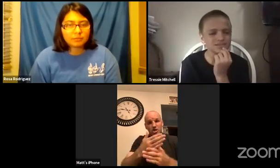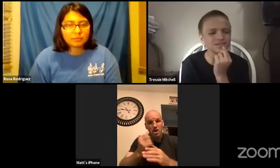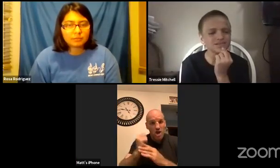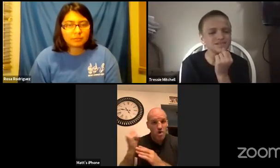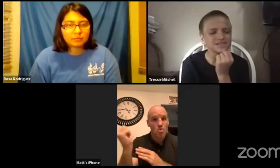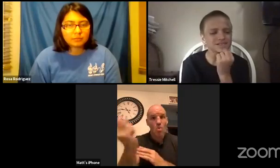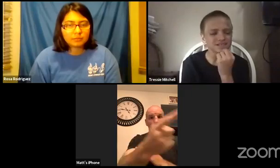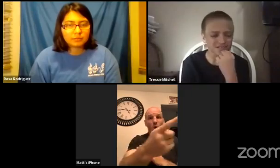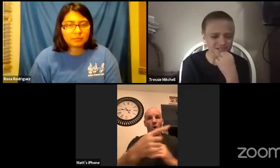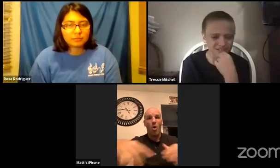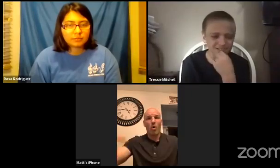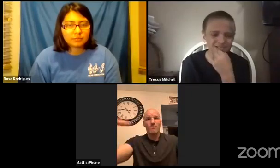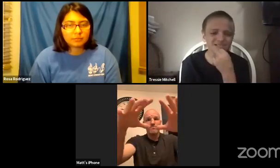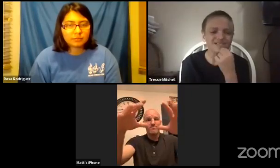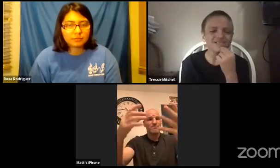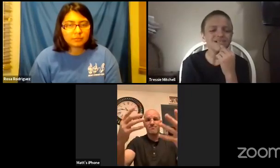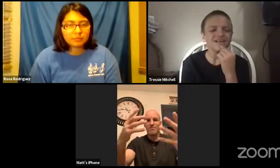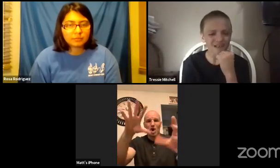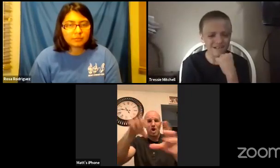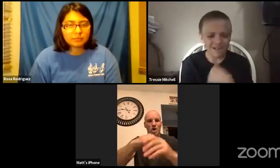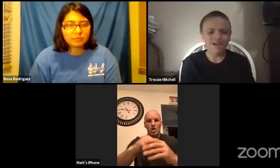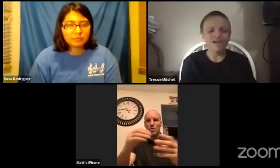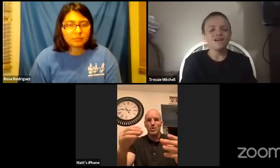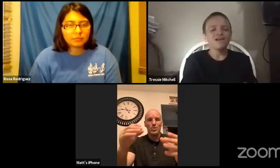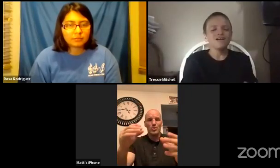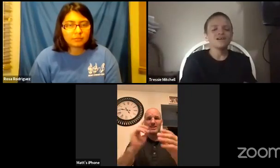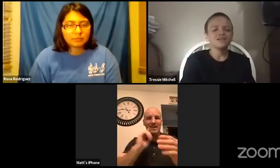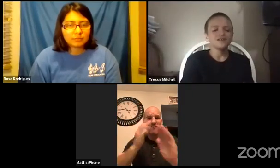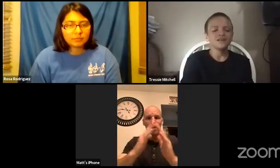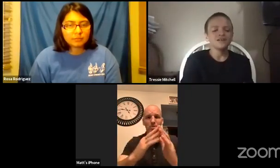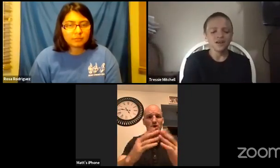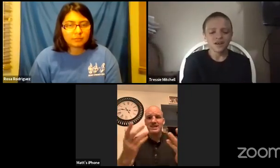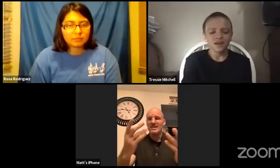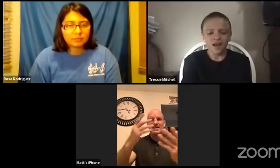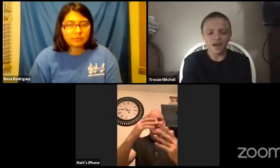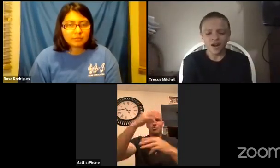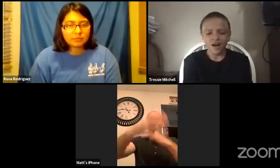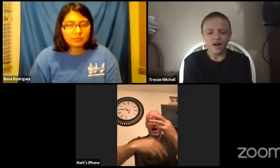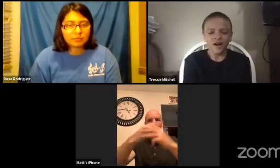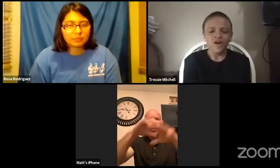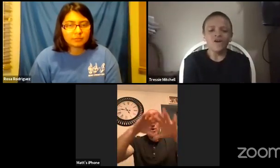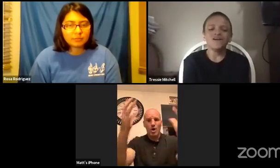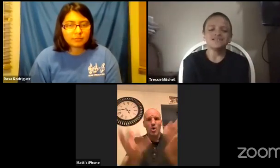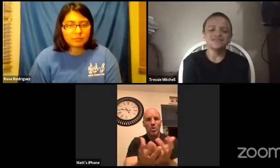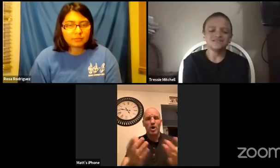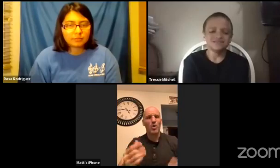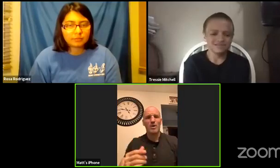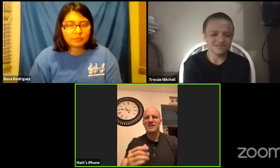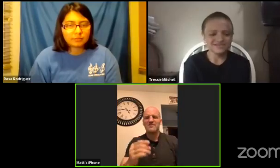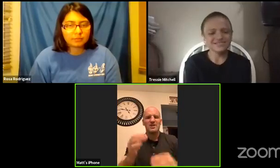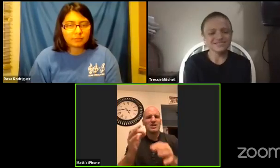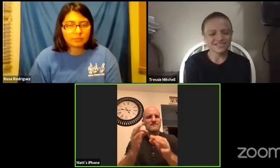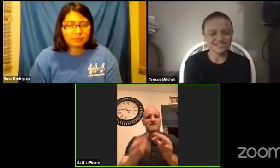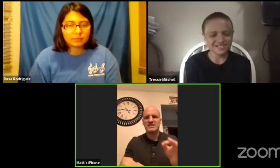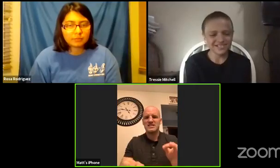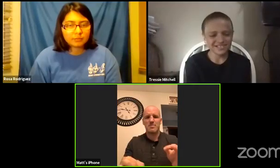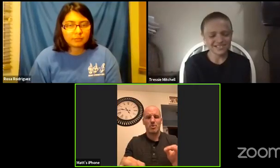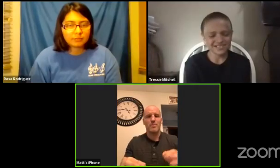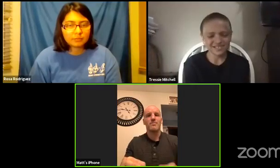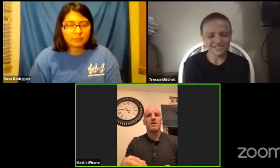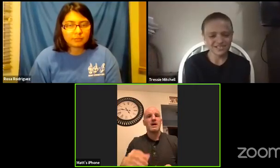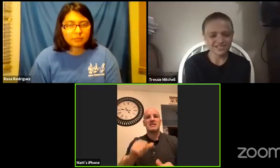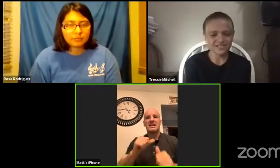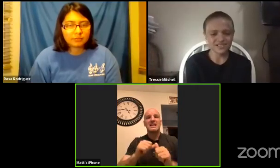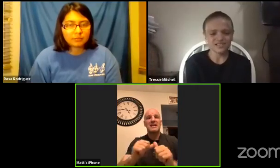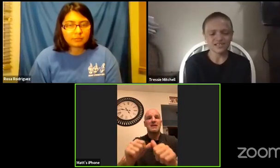quote that I've been thinking about and has really helped me. I think it's also helpful for